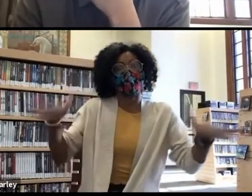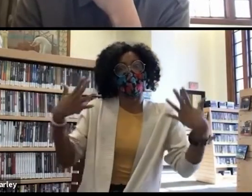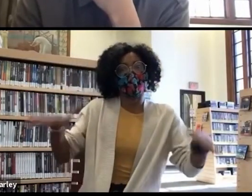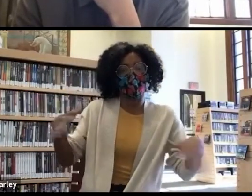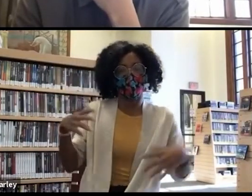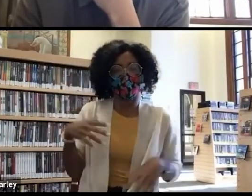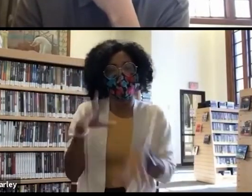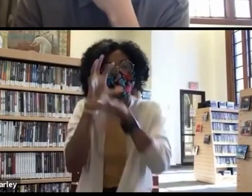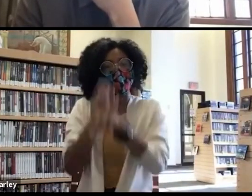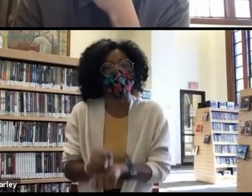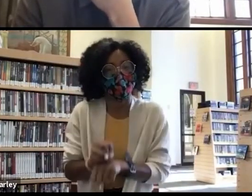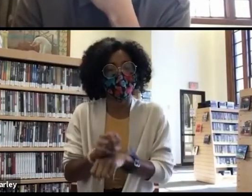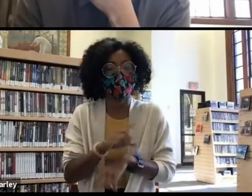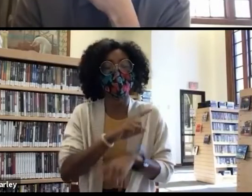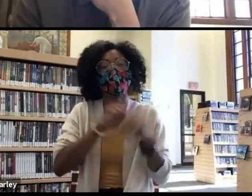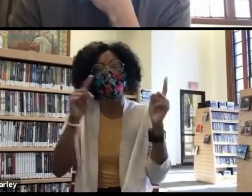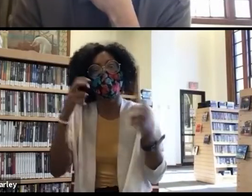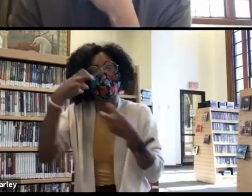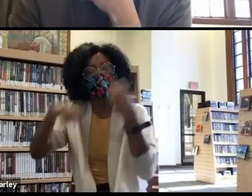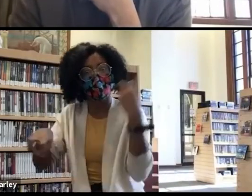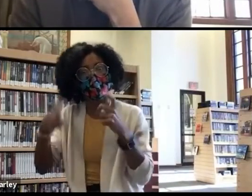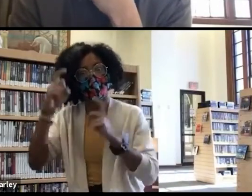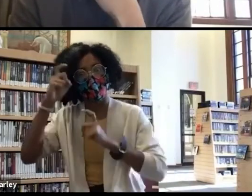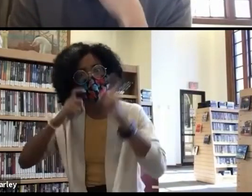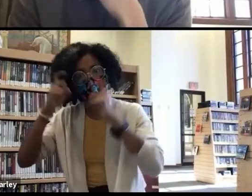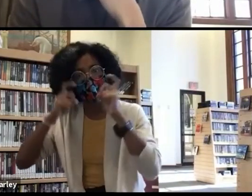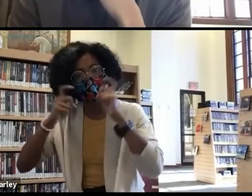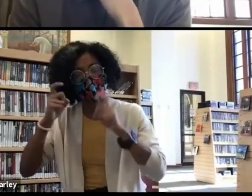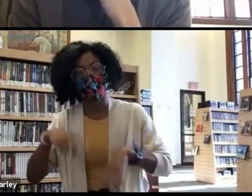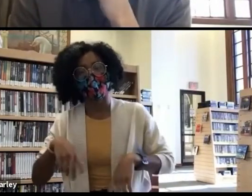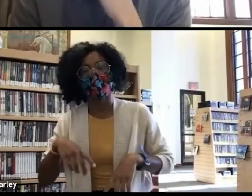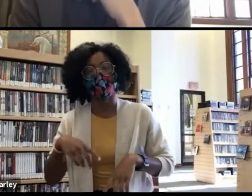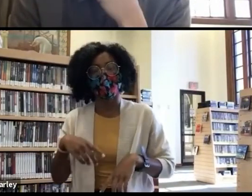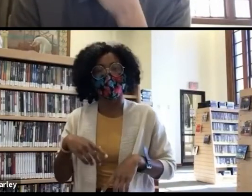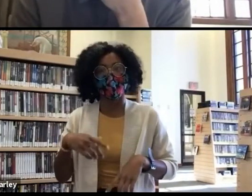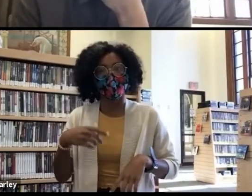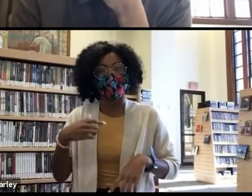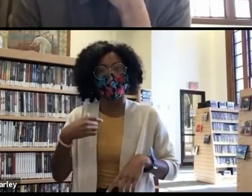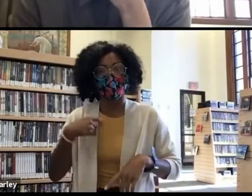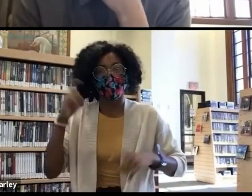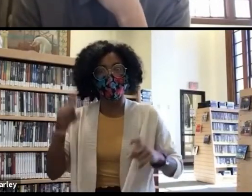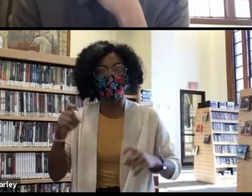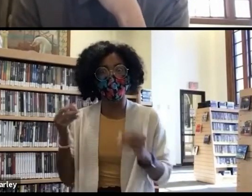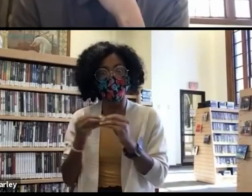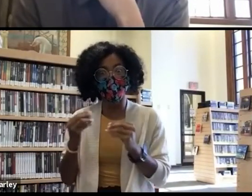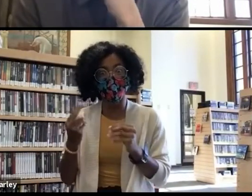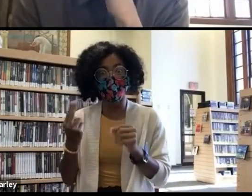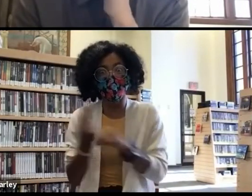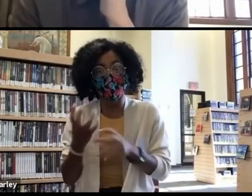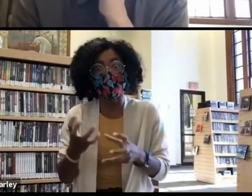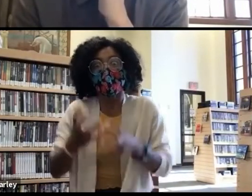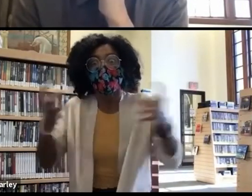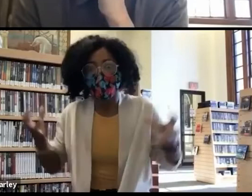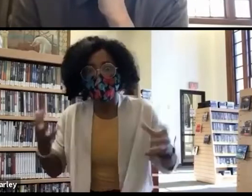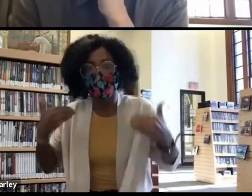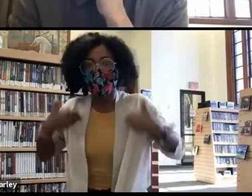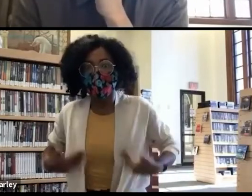now get used to utilizing it. So you see them with using their facial expressions more, their body language